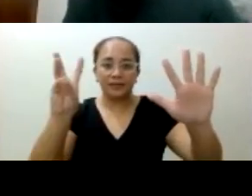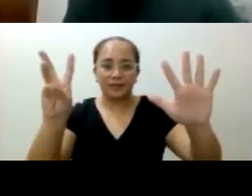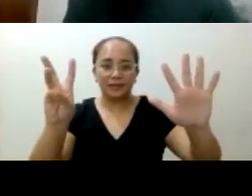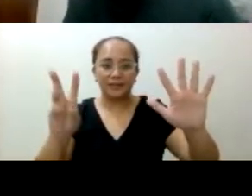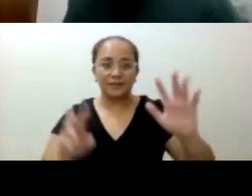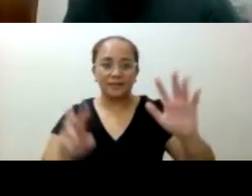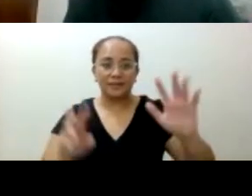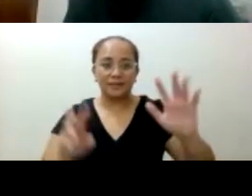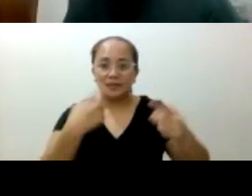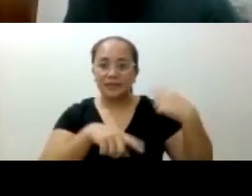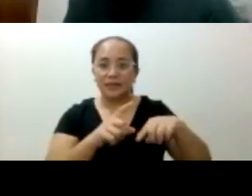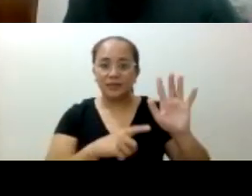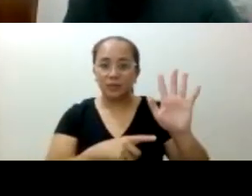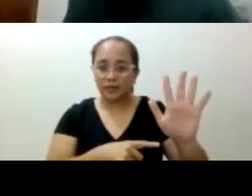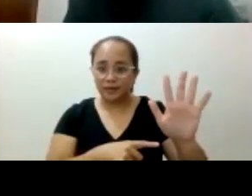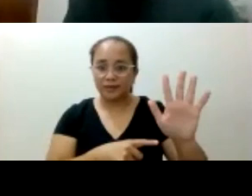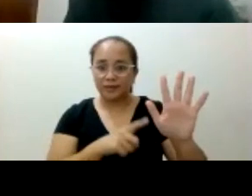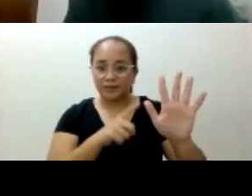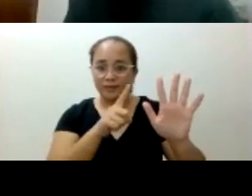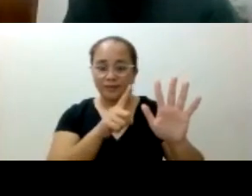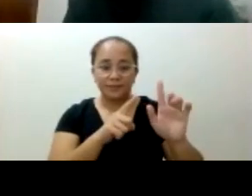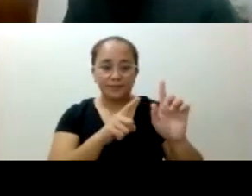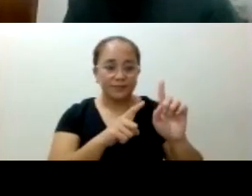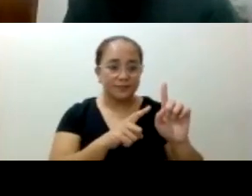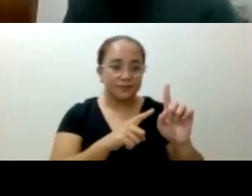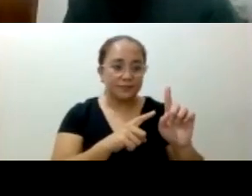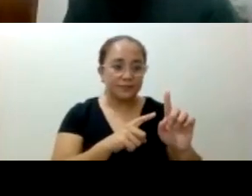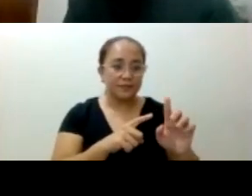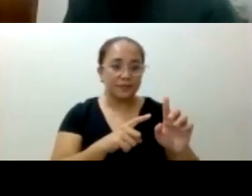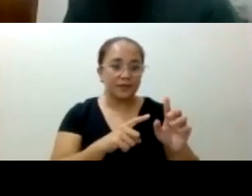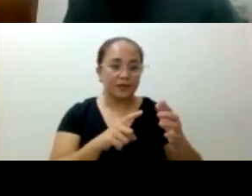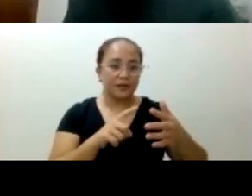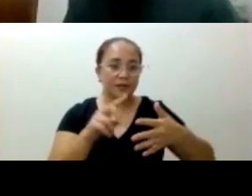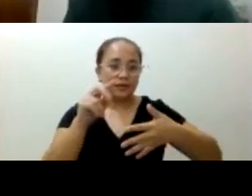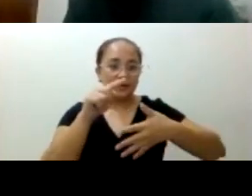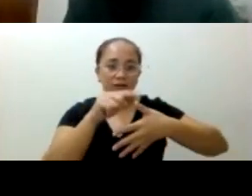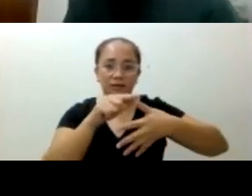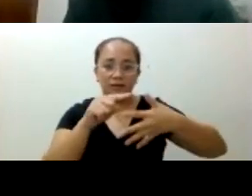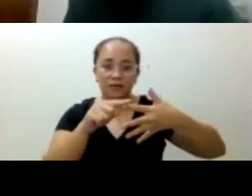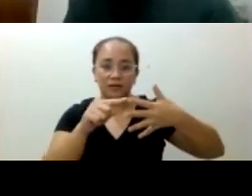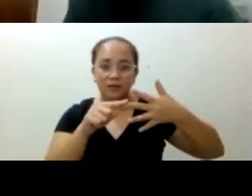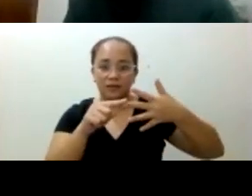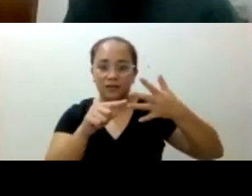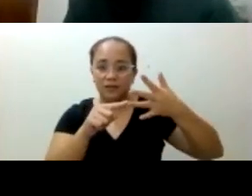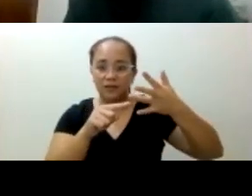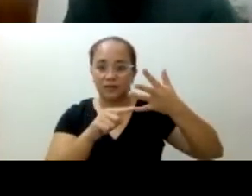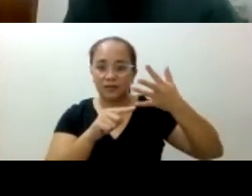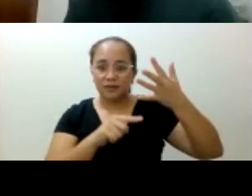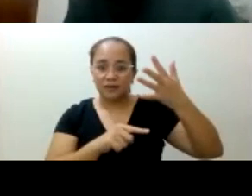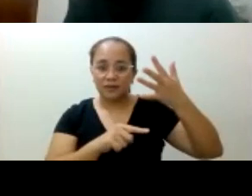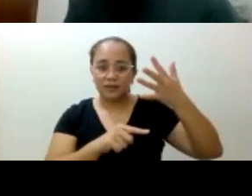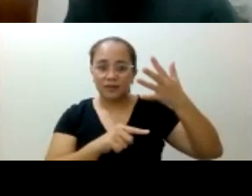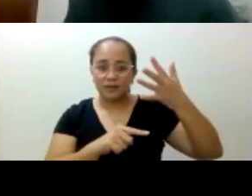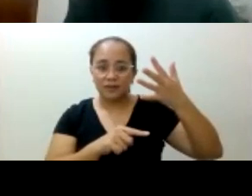So sign 1, 2 is a noun, verb, adjective, adverb, question word, number, none of